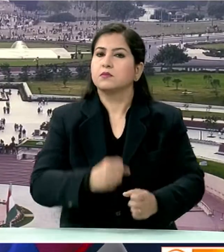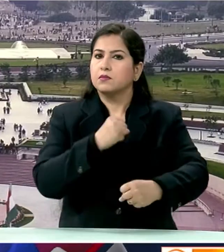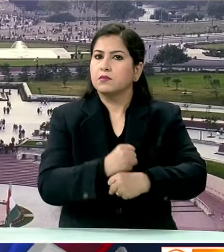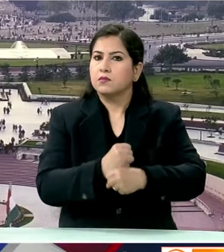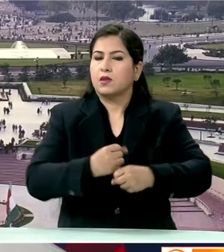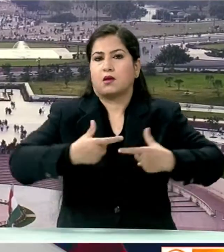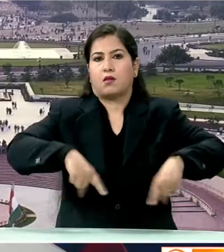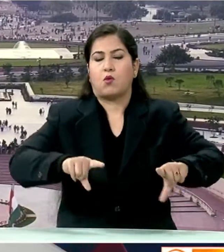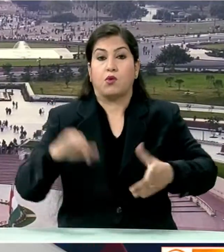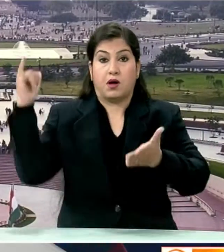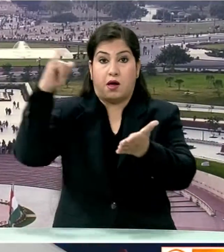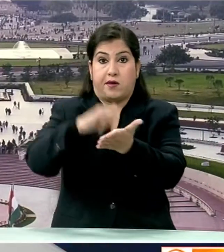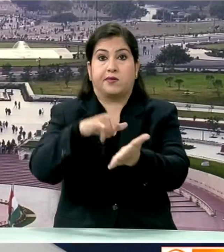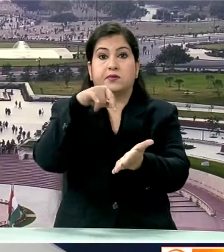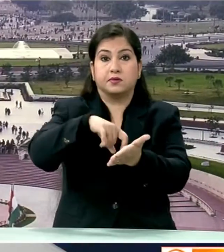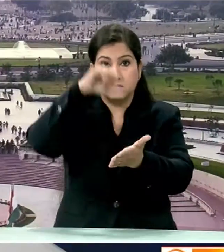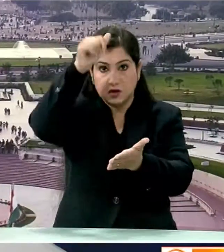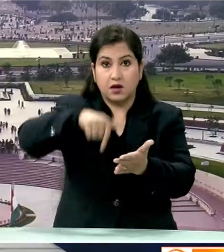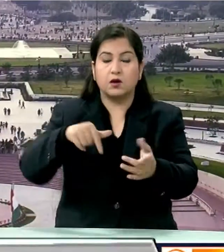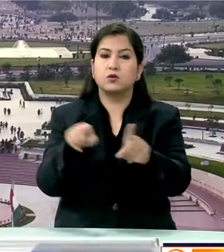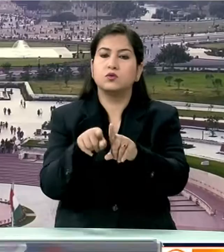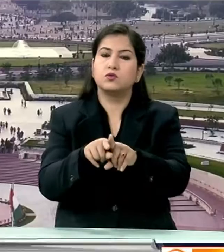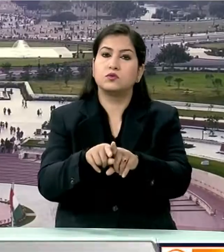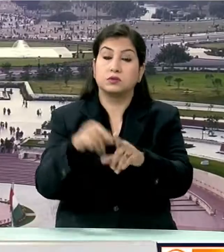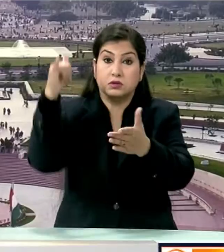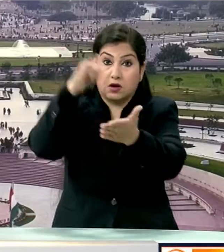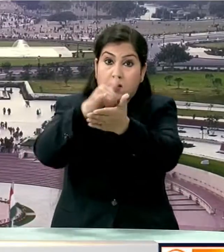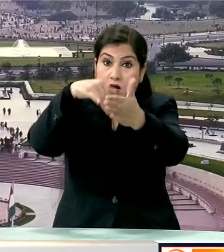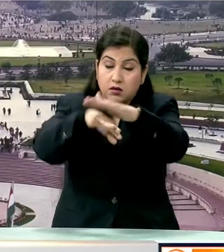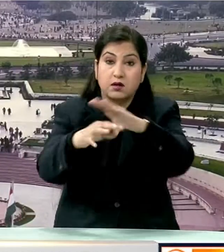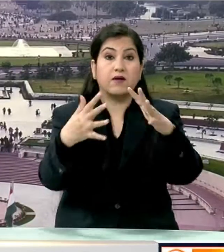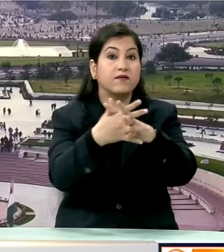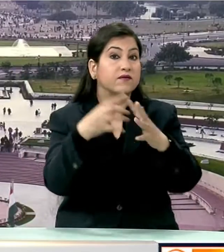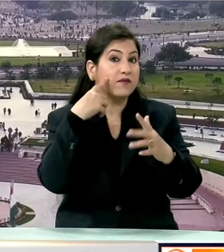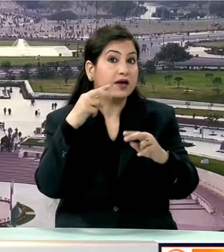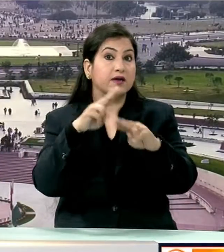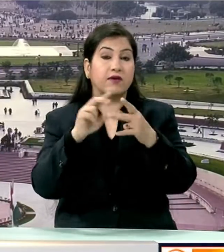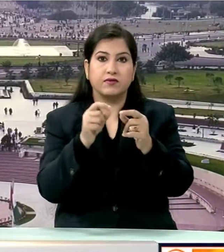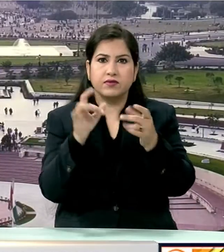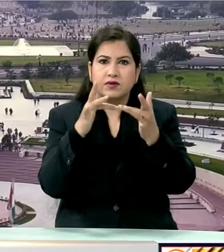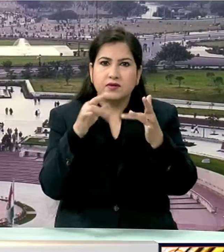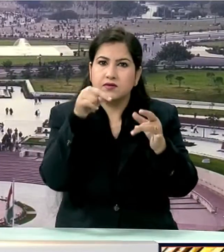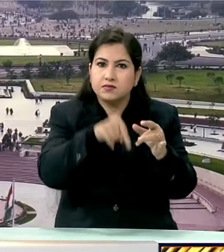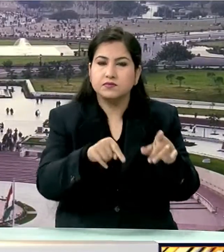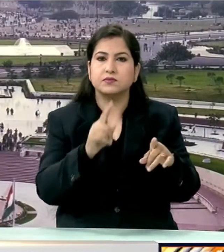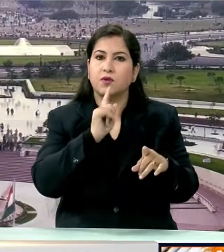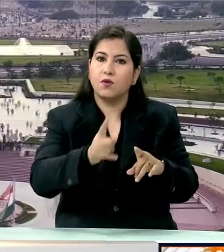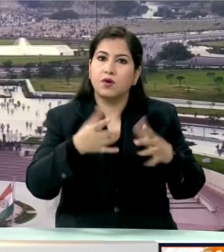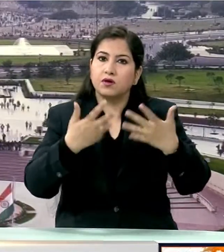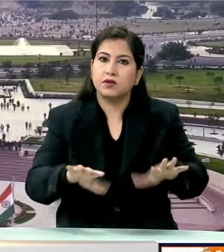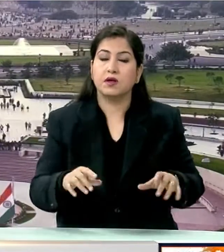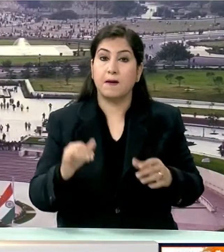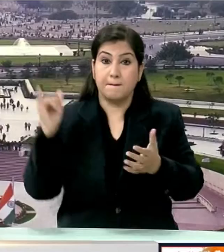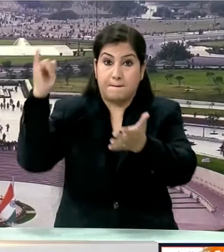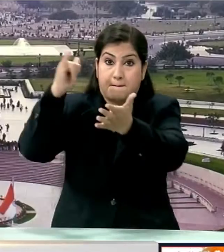Government has permitted airlines operating in India to provide in-flight Wi-Fi services to passengers. An official notification stated